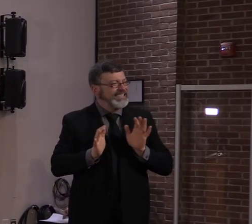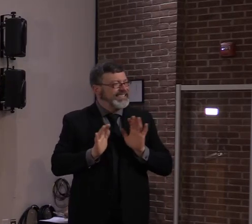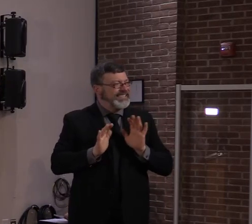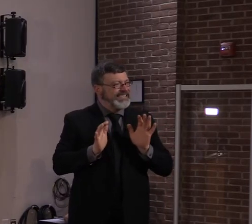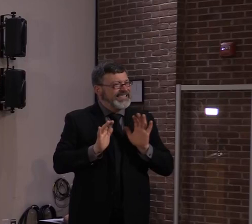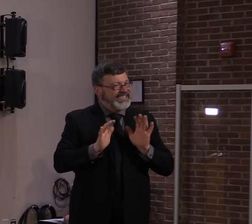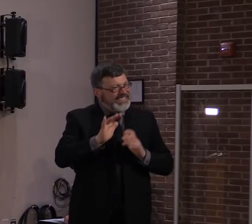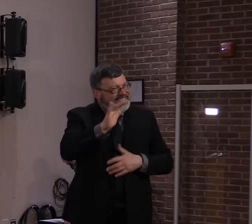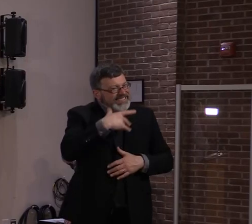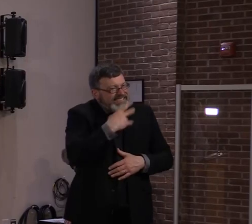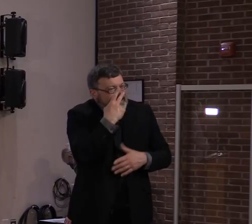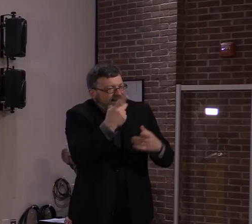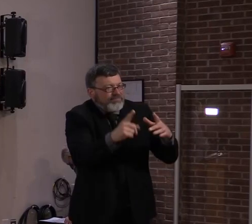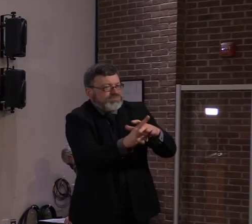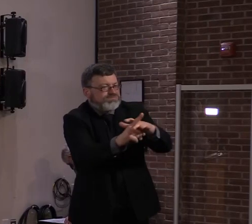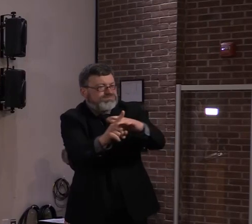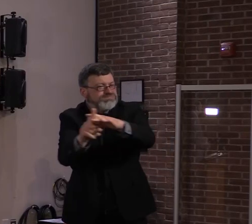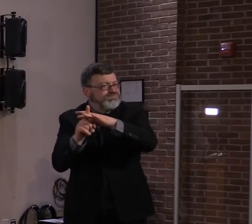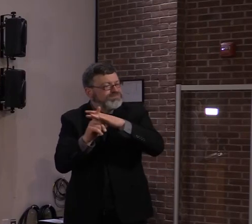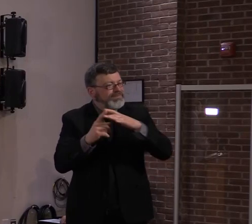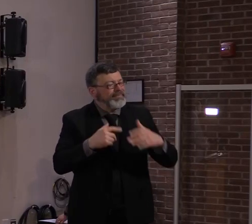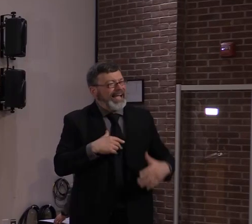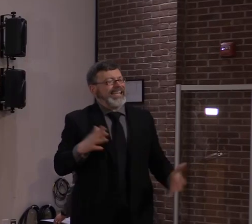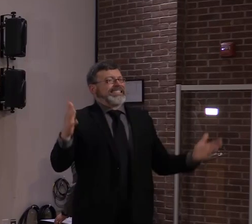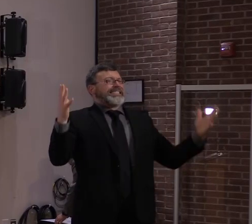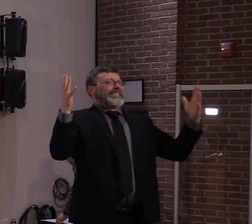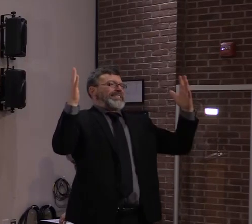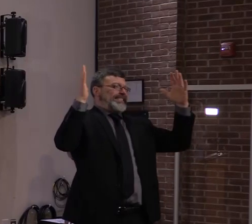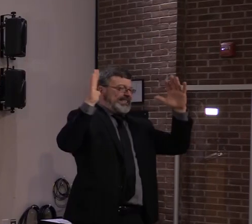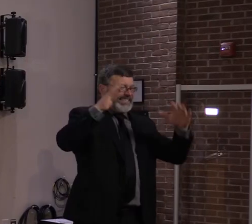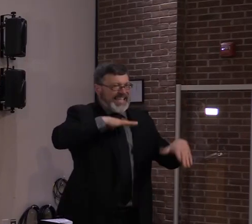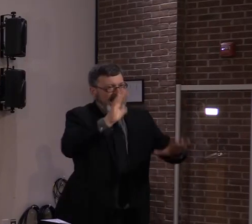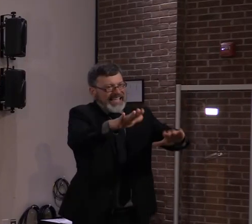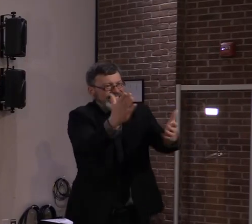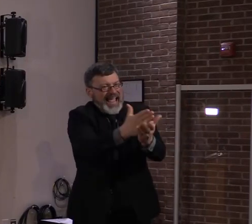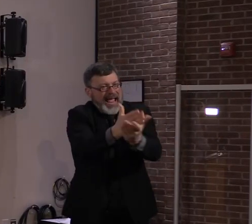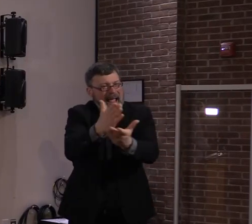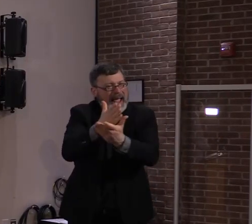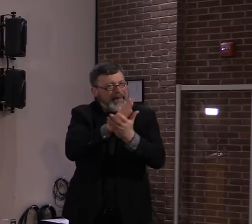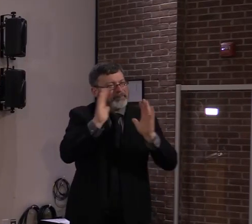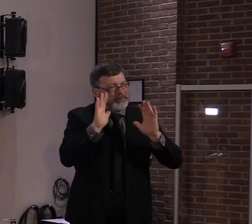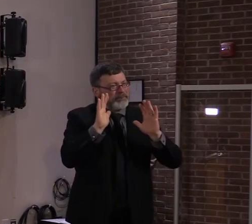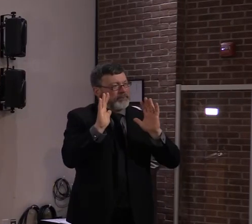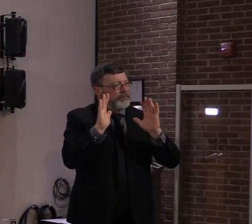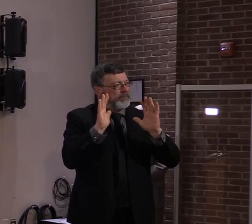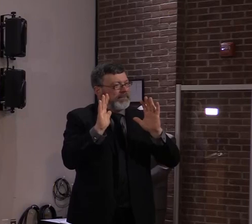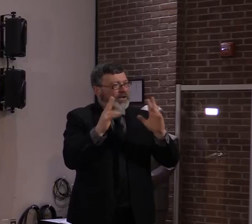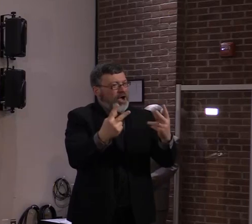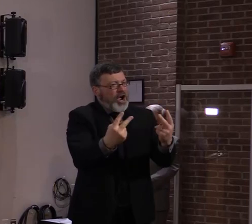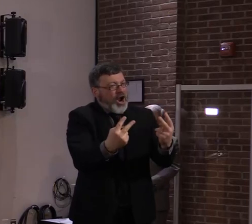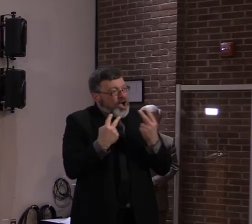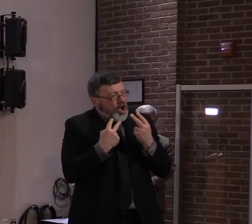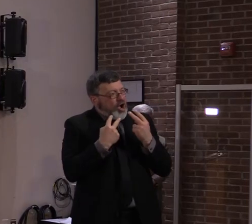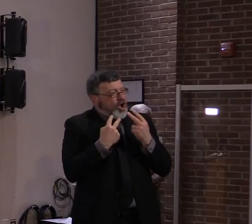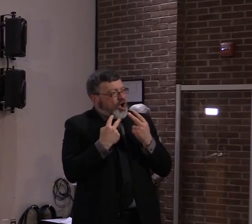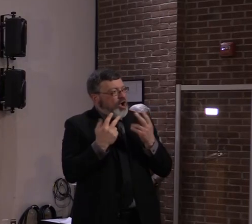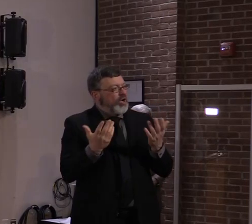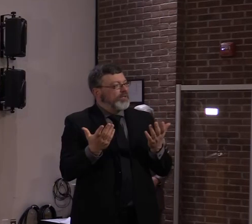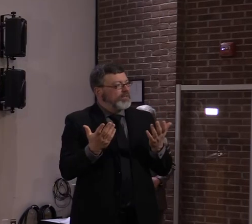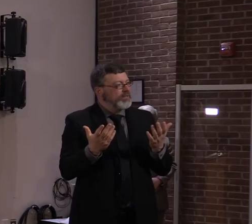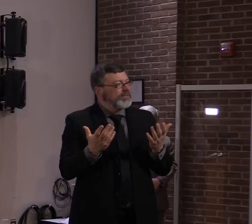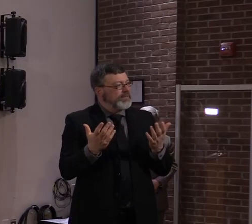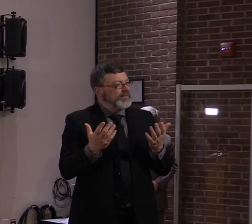and people can't get to a vaccine center to be vaccinated, we obviously want to meet them